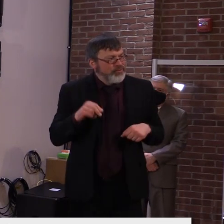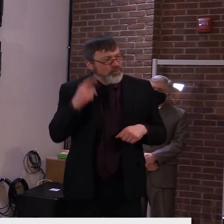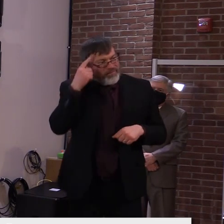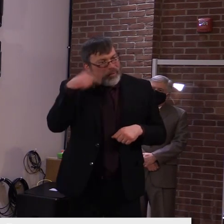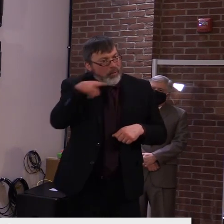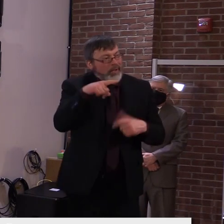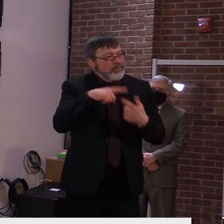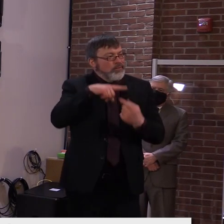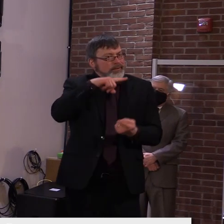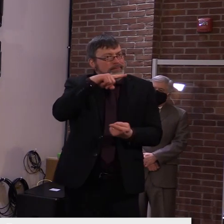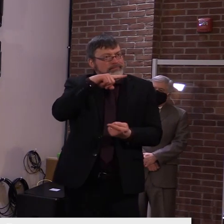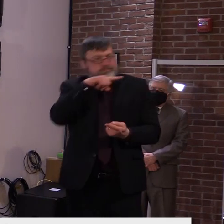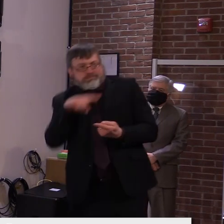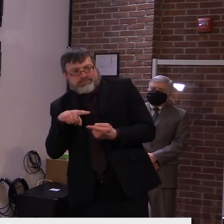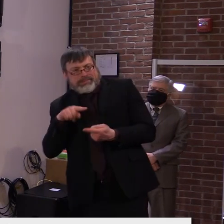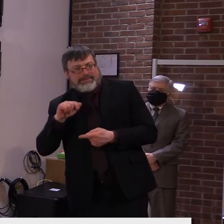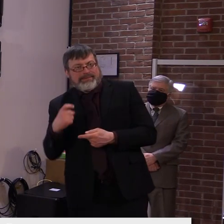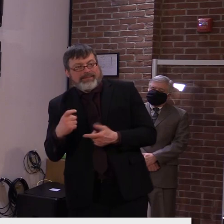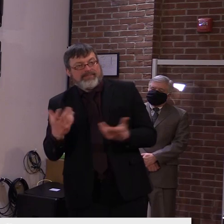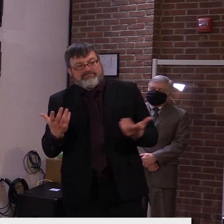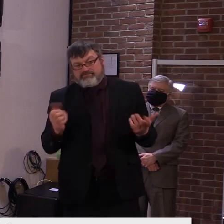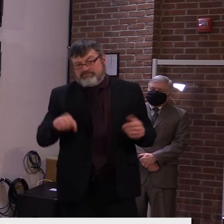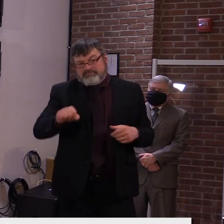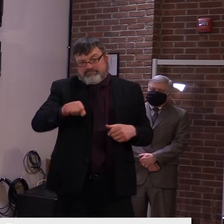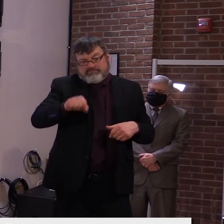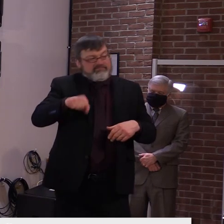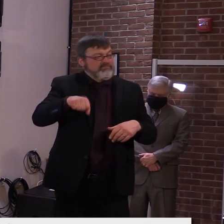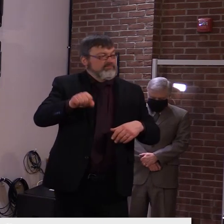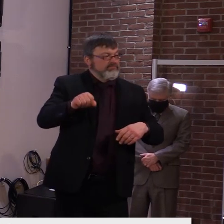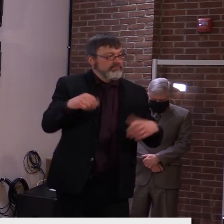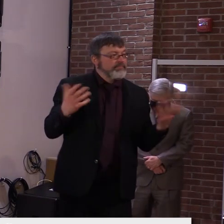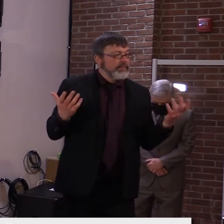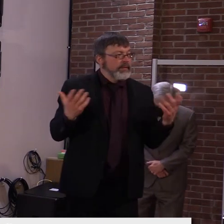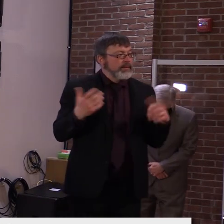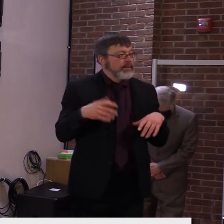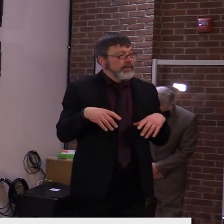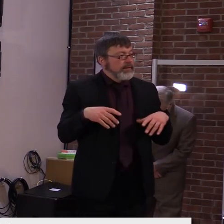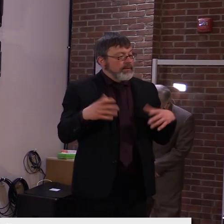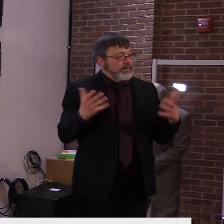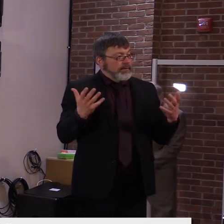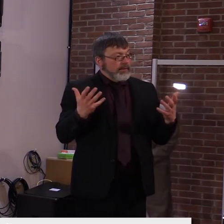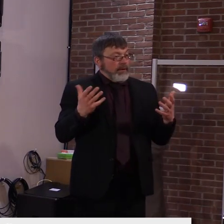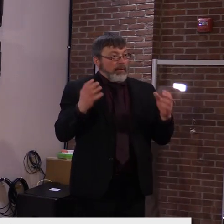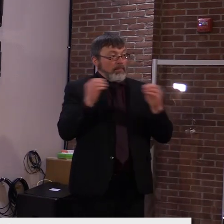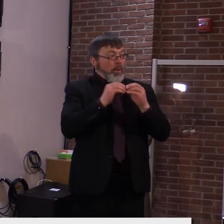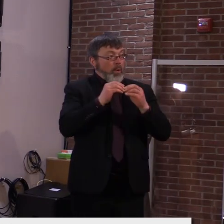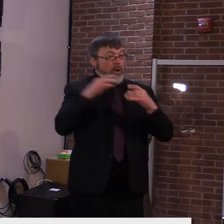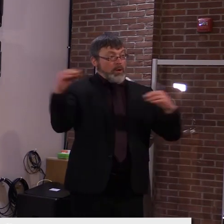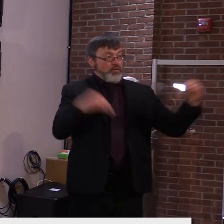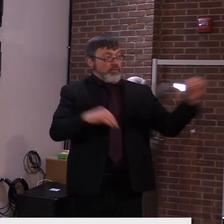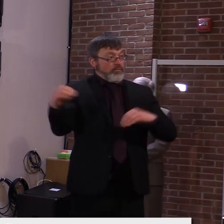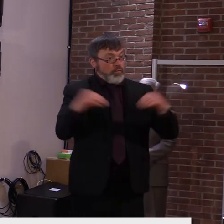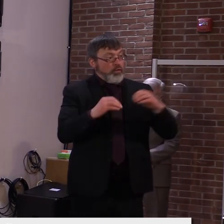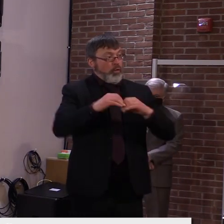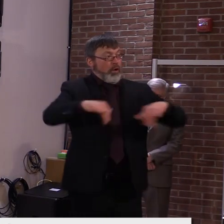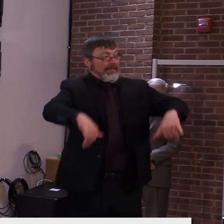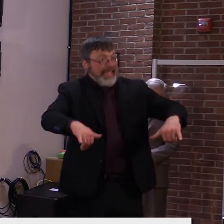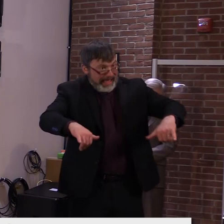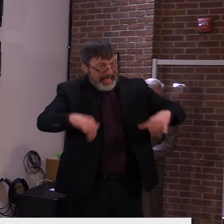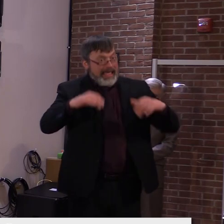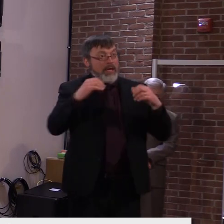think the net return on having more people, more military retirees come into the